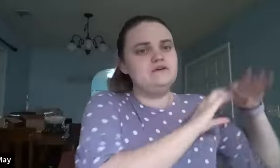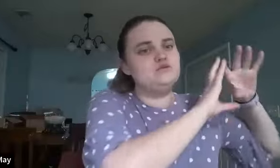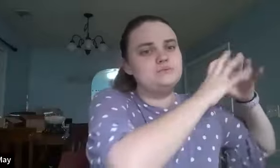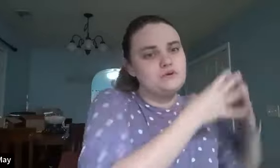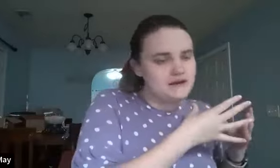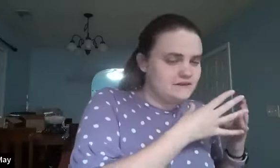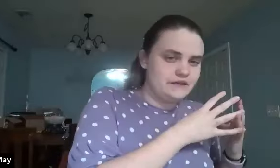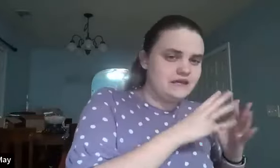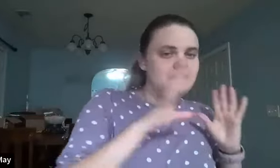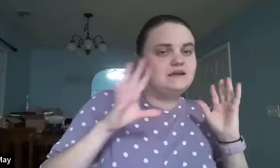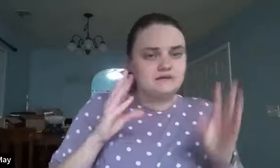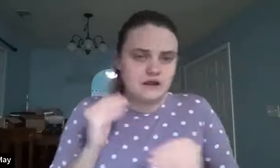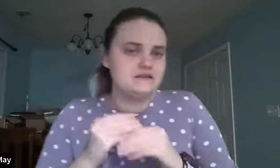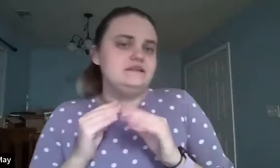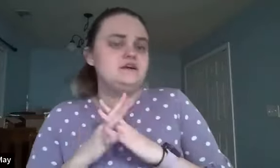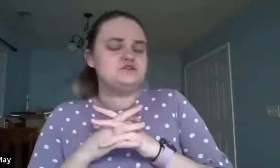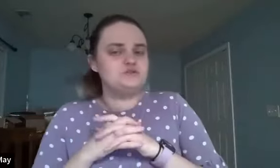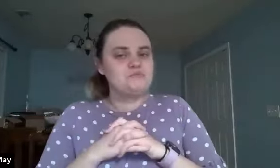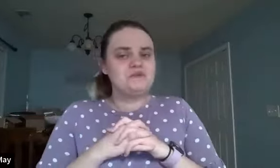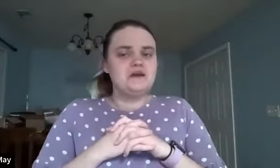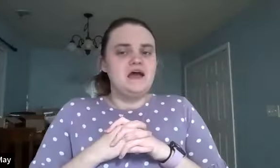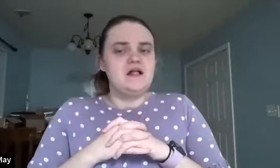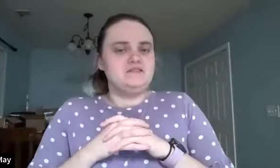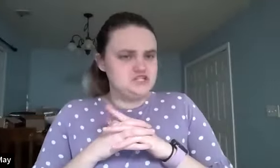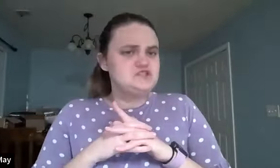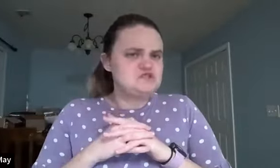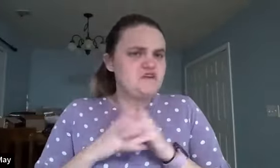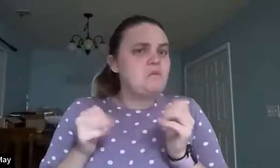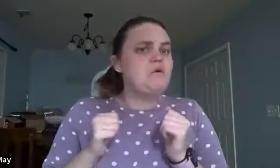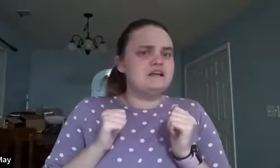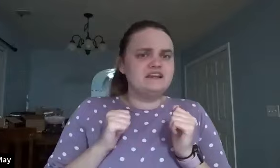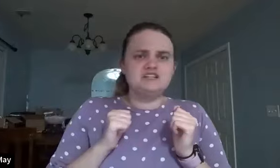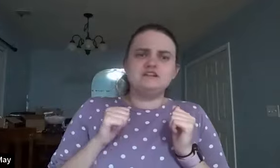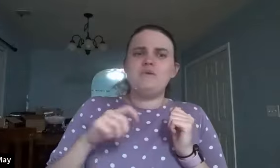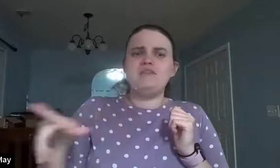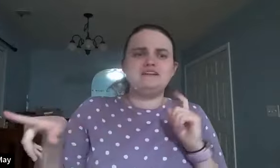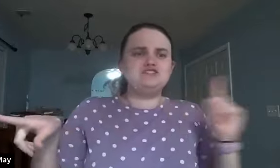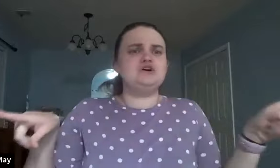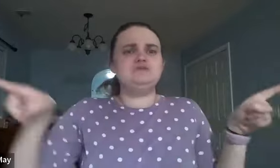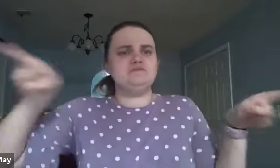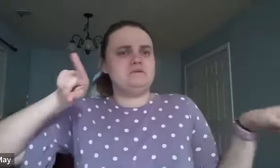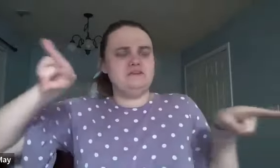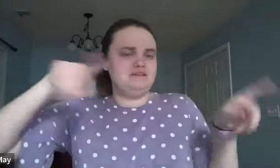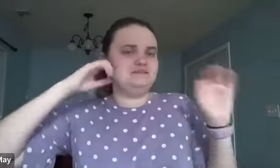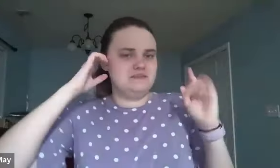group already in the beginning or added later. So just fair warning in case you're like, wow, that is so different from these. That's